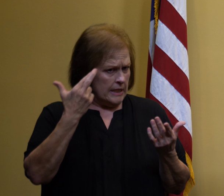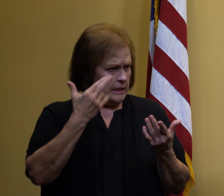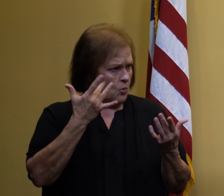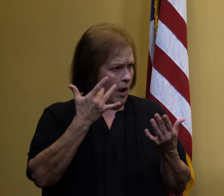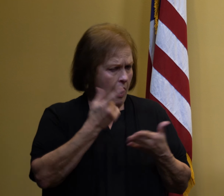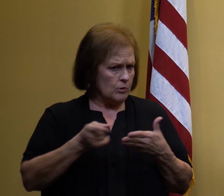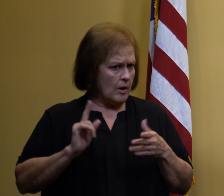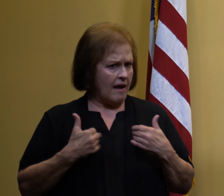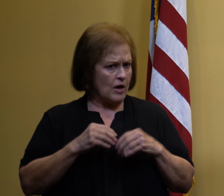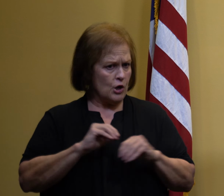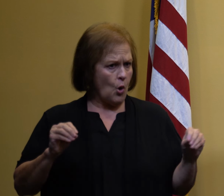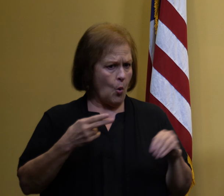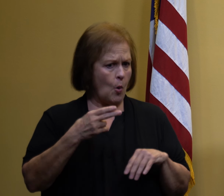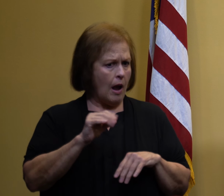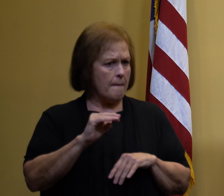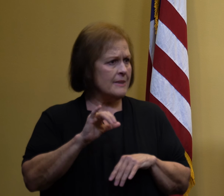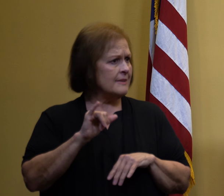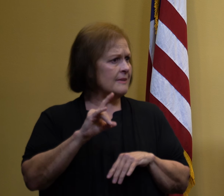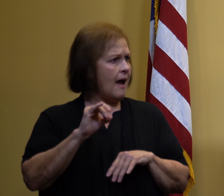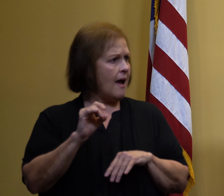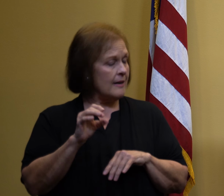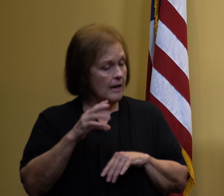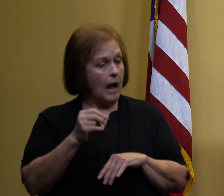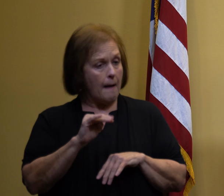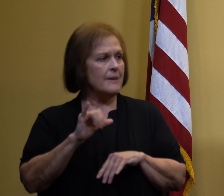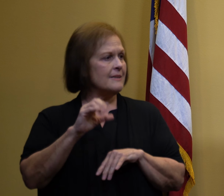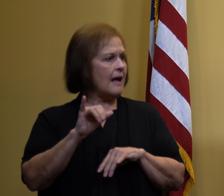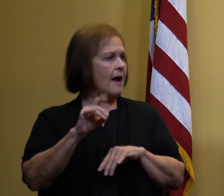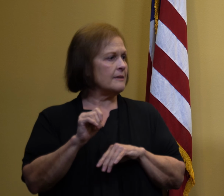week that we can continue to do? Yes.